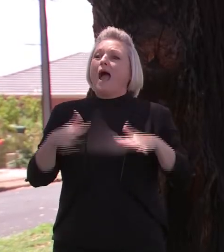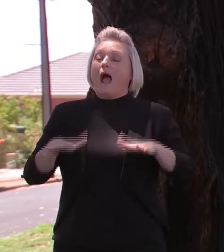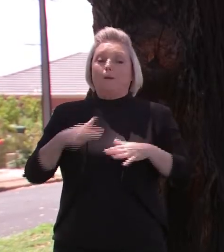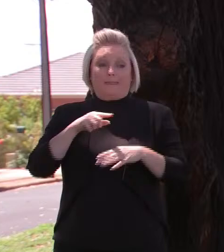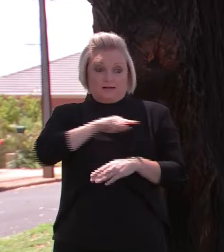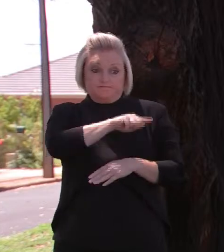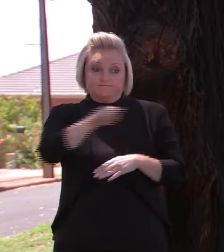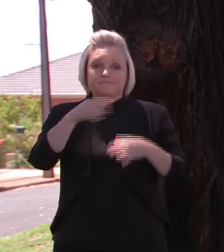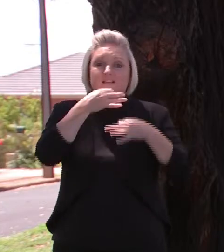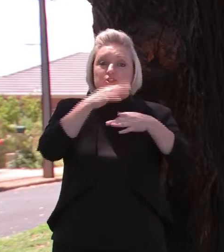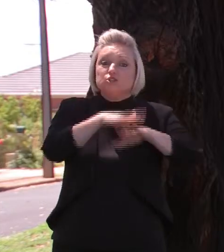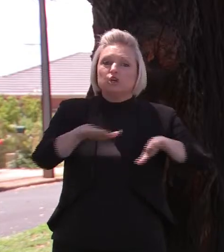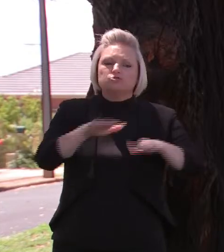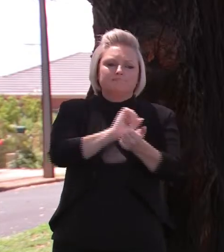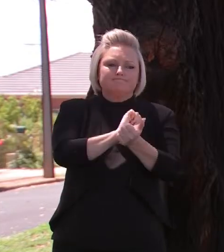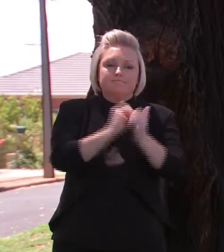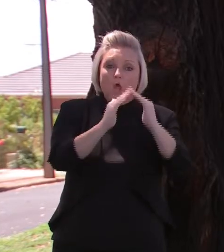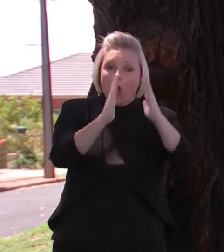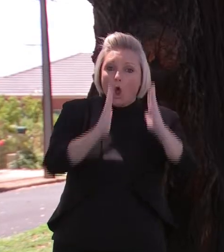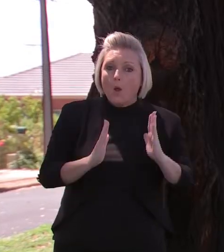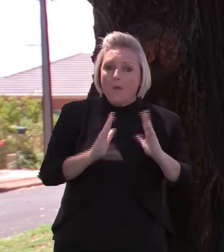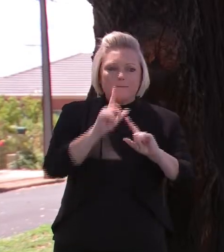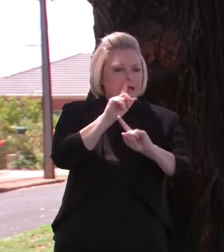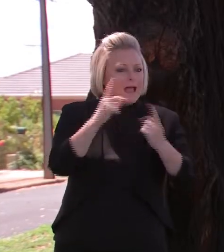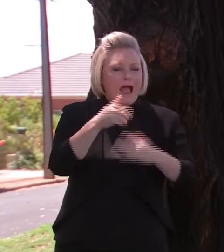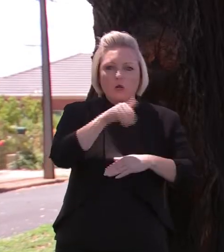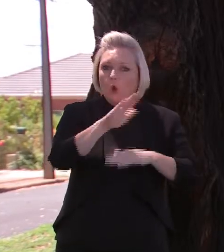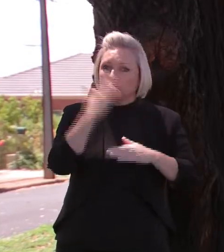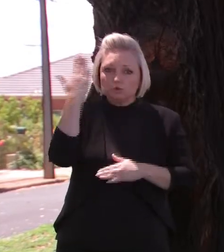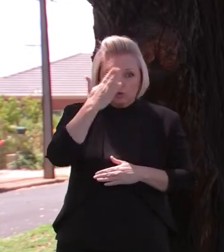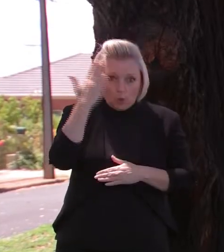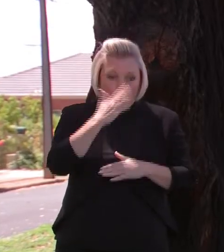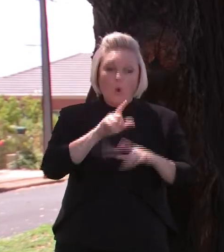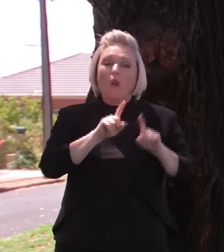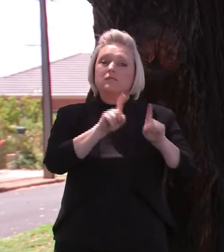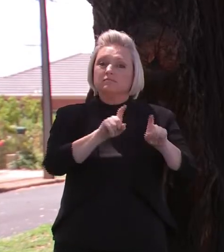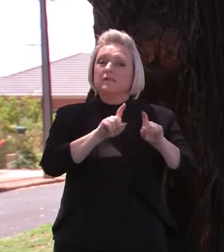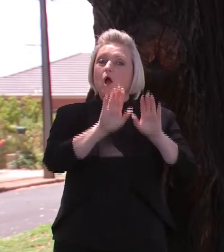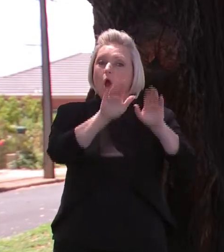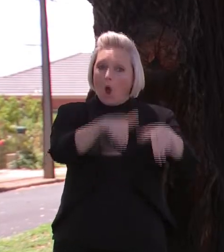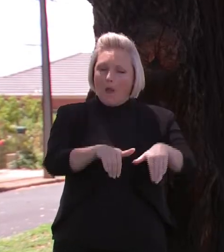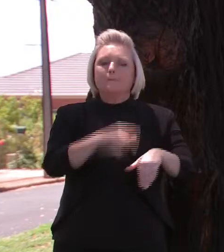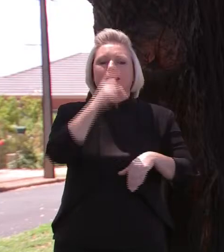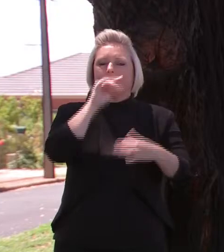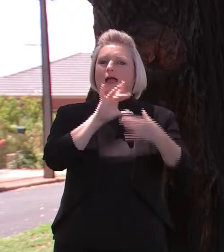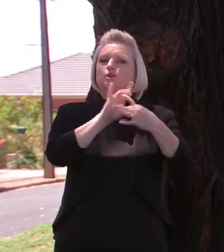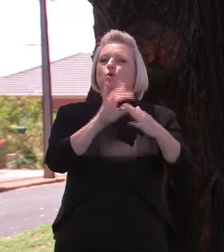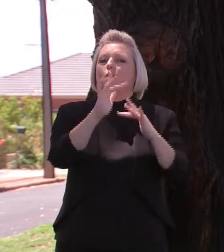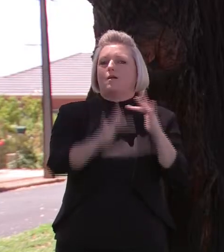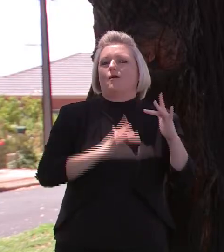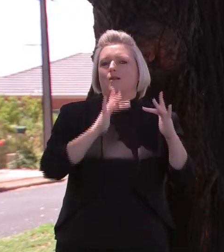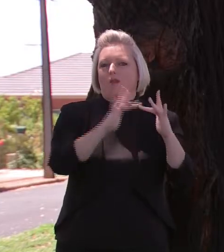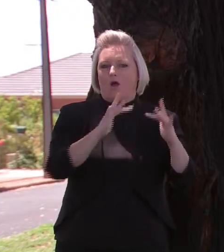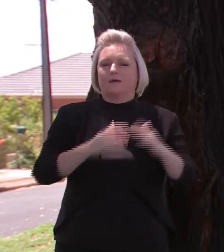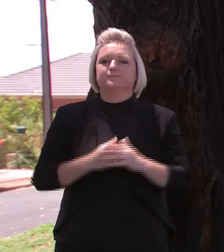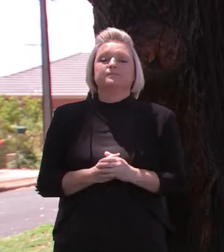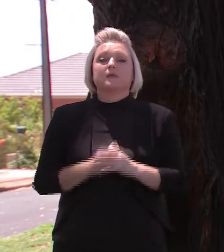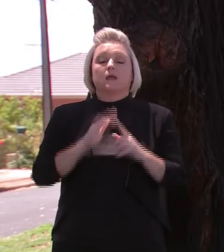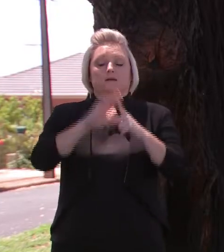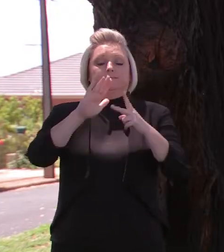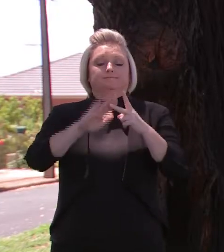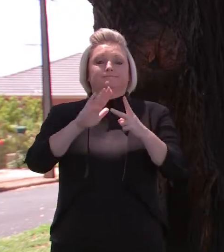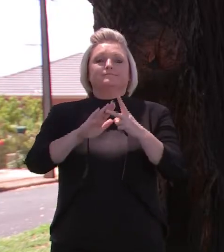into school due to being isolated or being COVID positive. Today we also announced that we will be setting up an